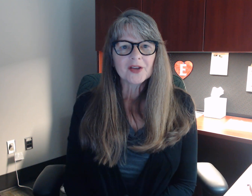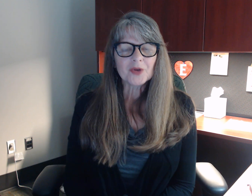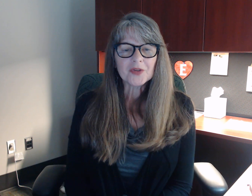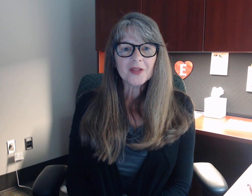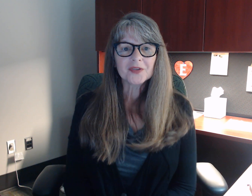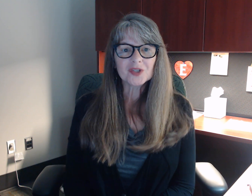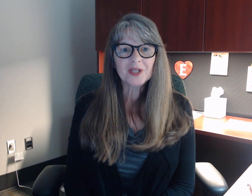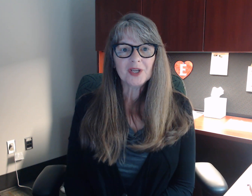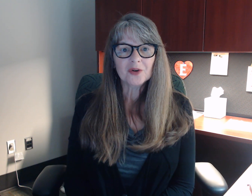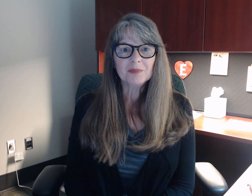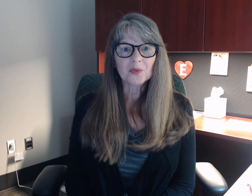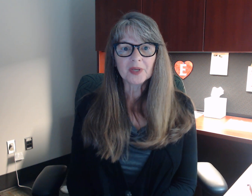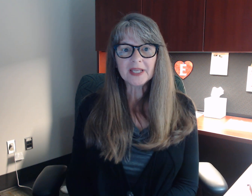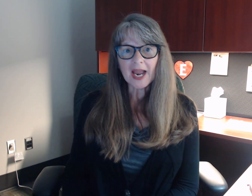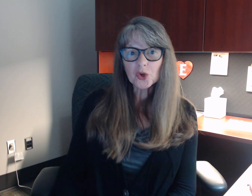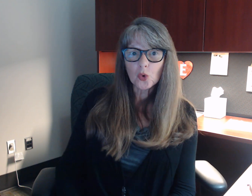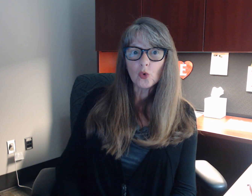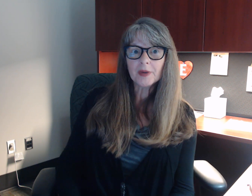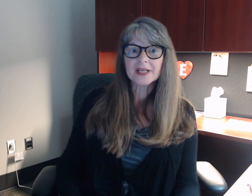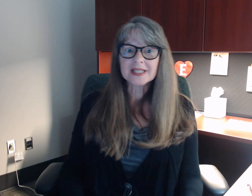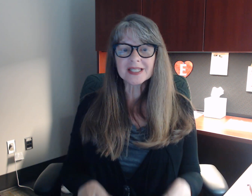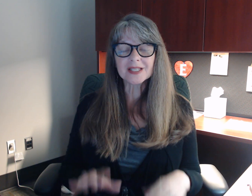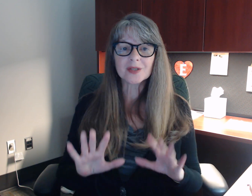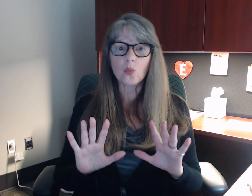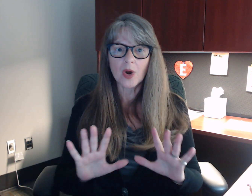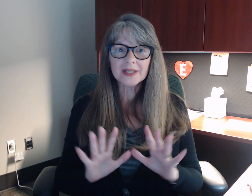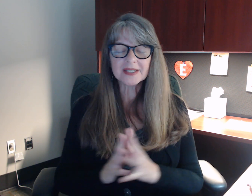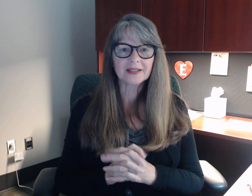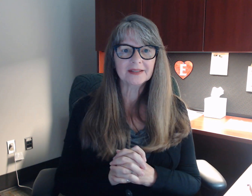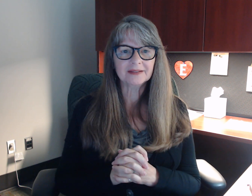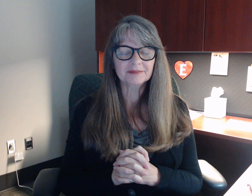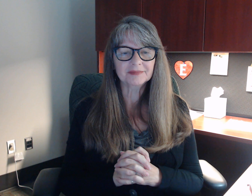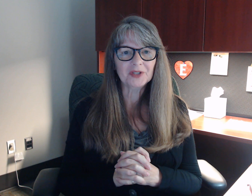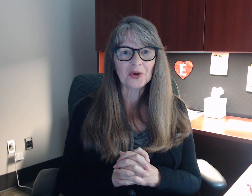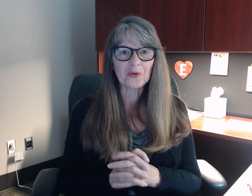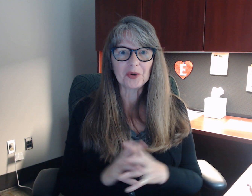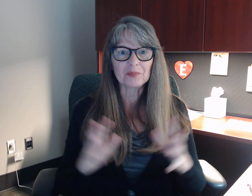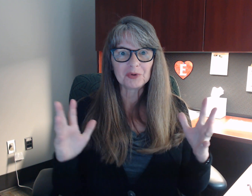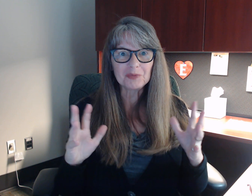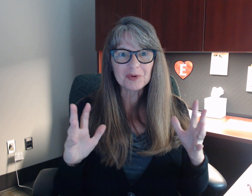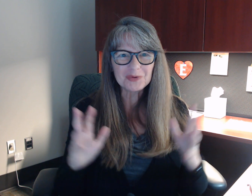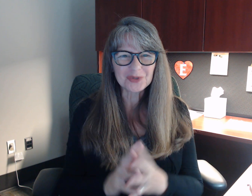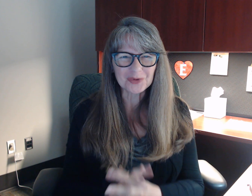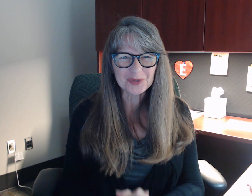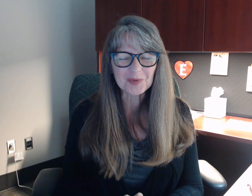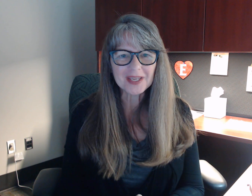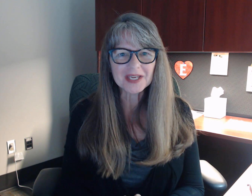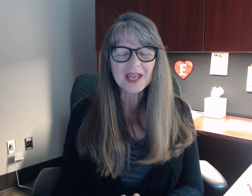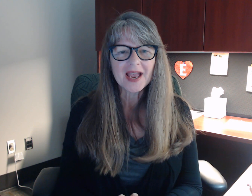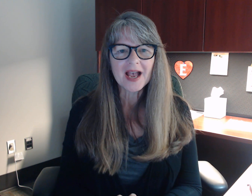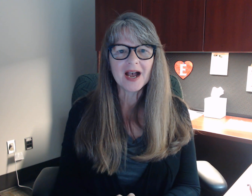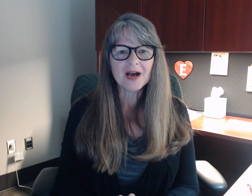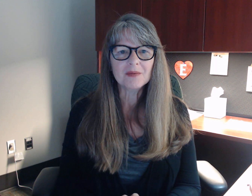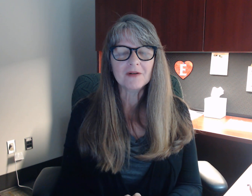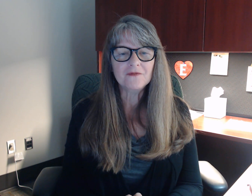So I thought this video could be really kind of cool because this is a once in a, in a blue moon, so to speak,